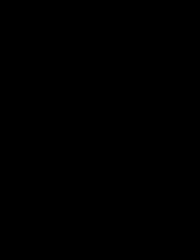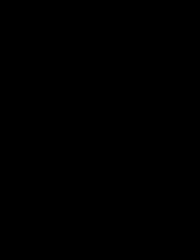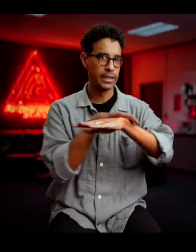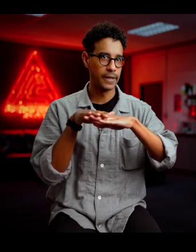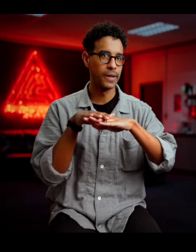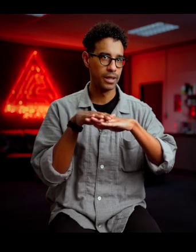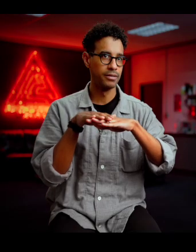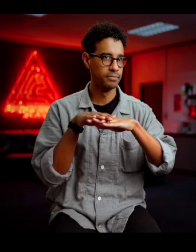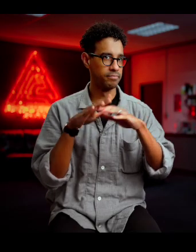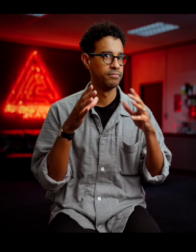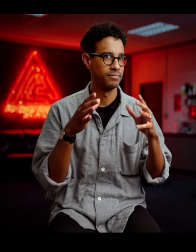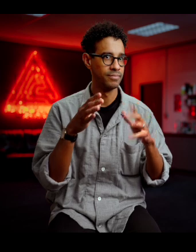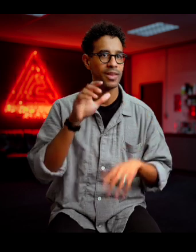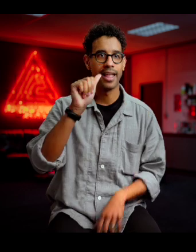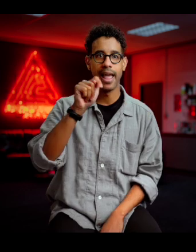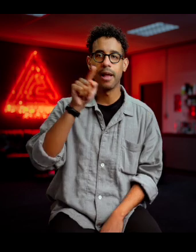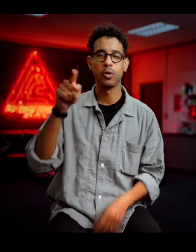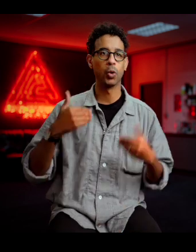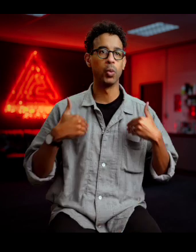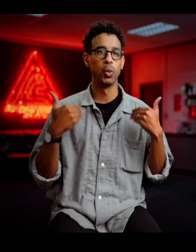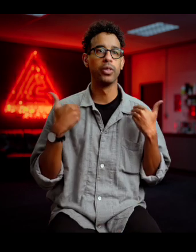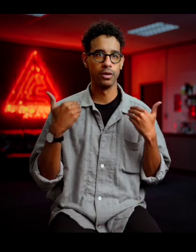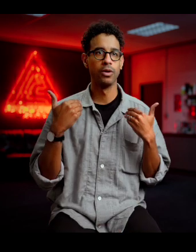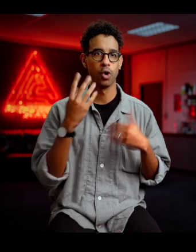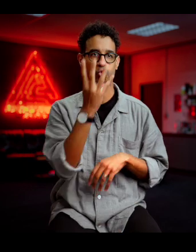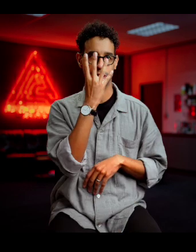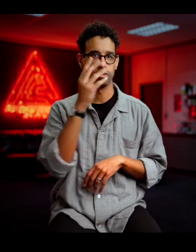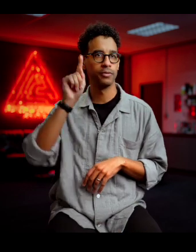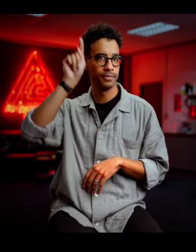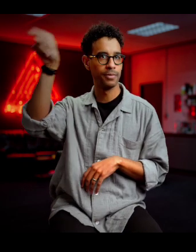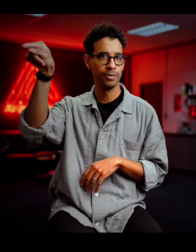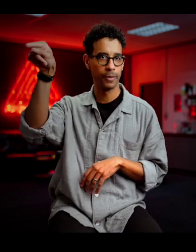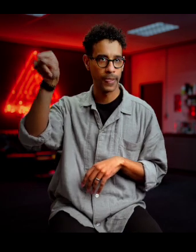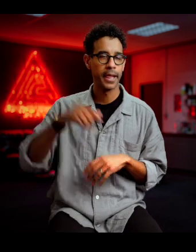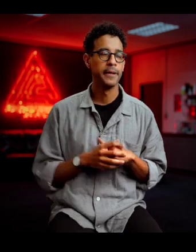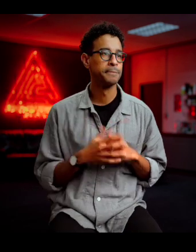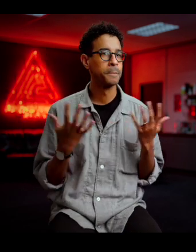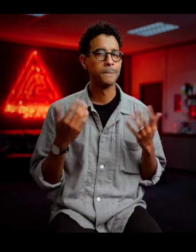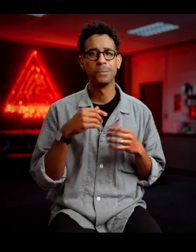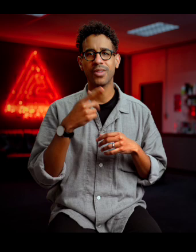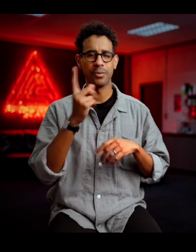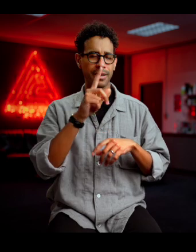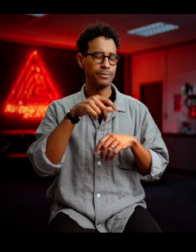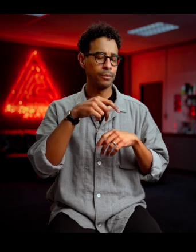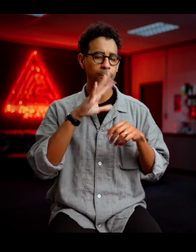I remember there's one specific scene in the movie. It was at the youth correctional facility, and we were talking